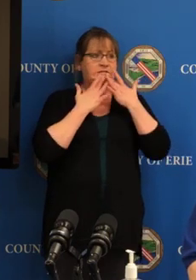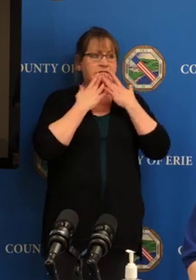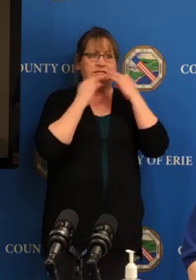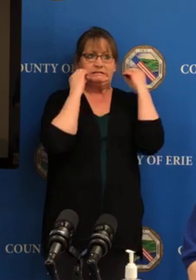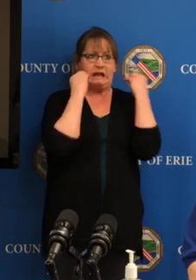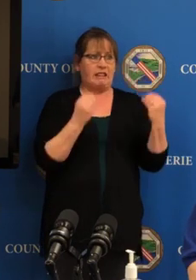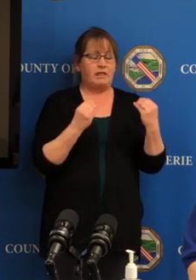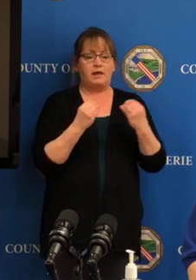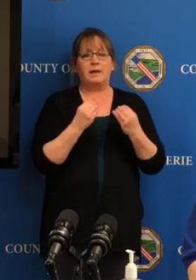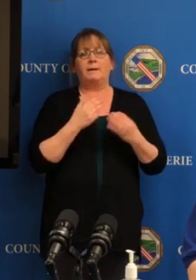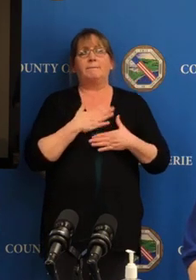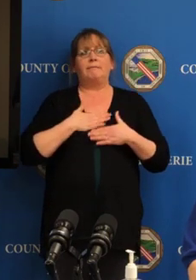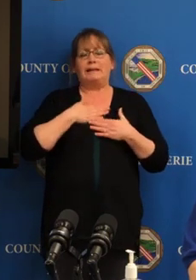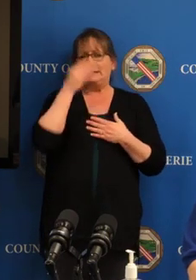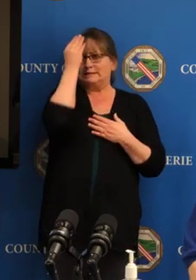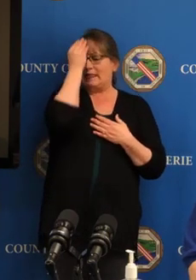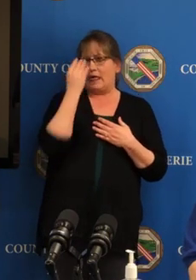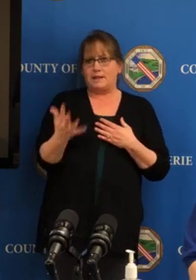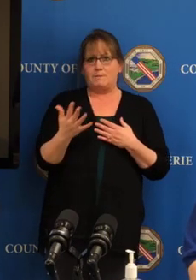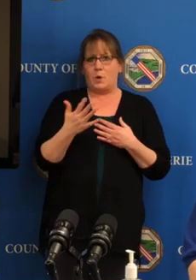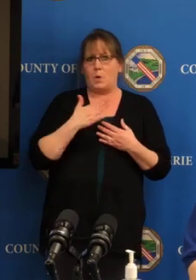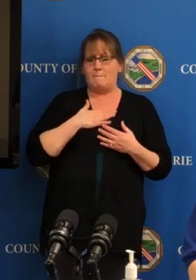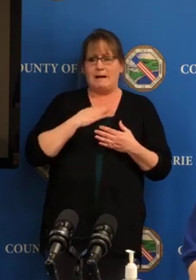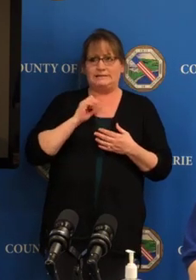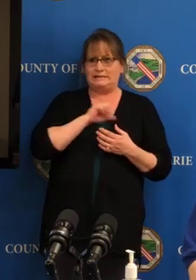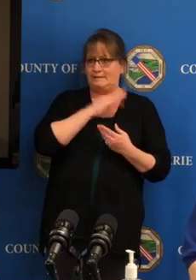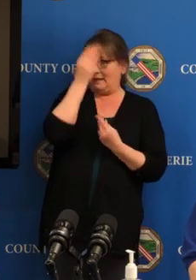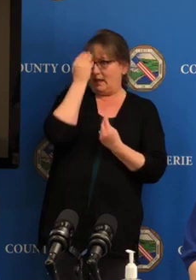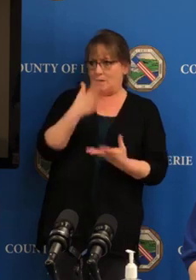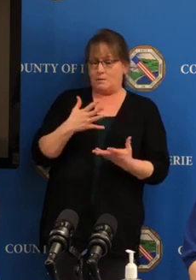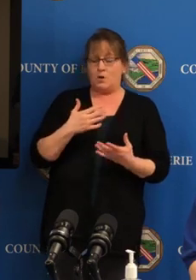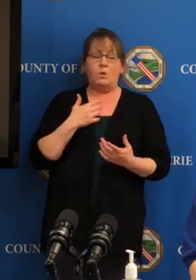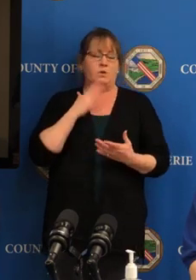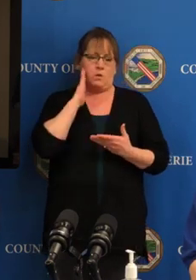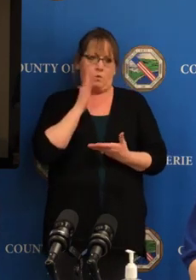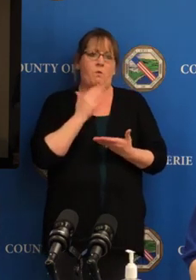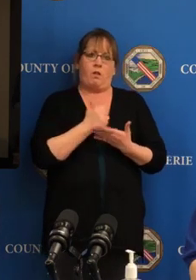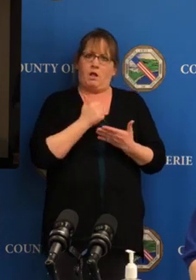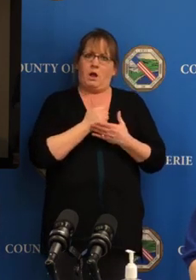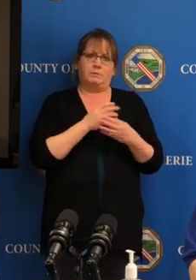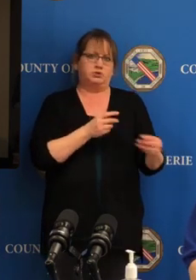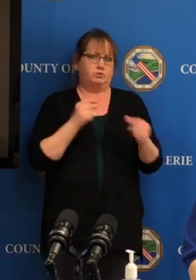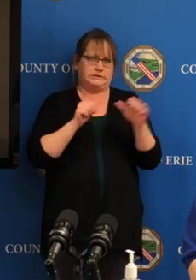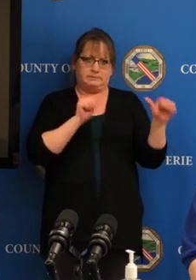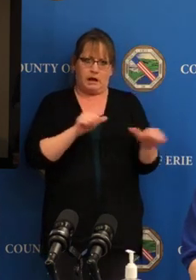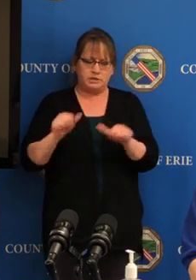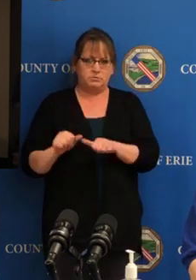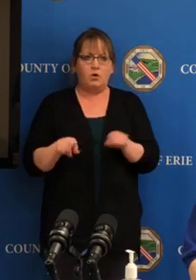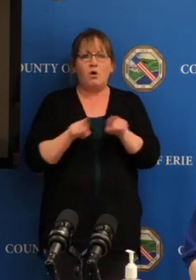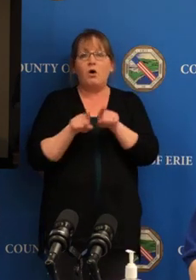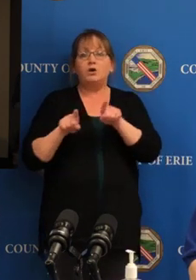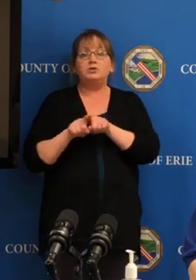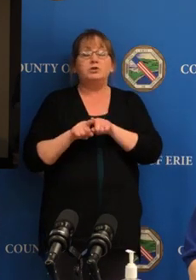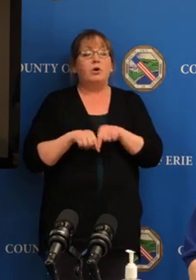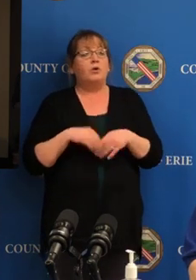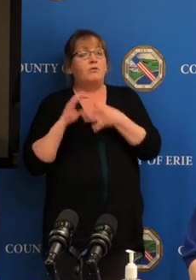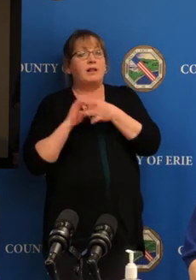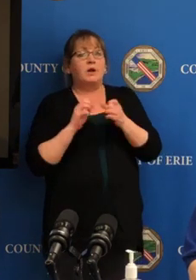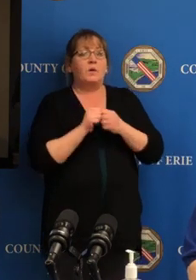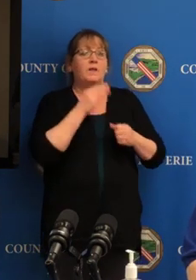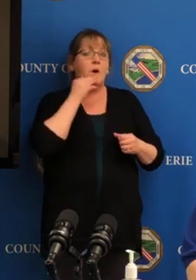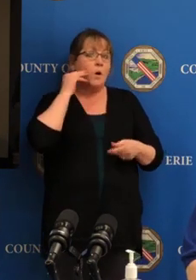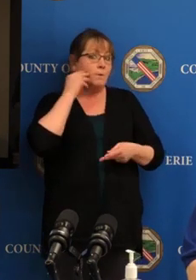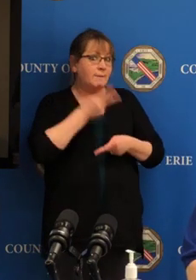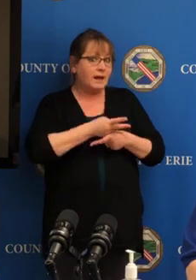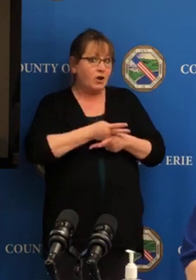let my caseworkers know. We will get food out to you as quickly as possible. Also, too, with regard to home care. With